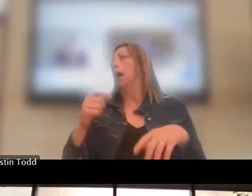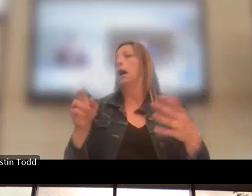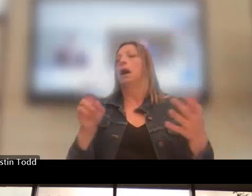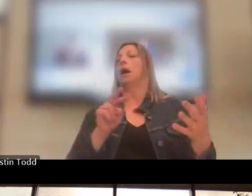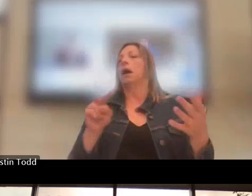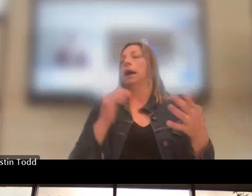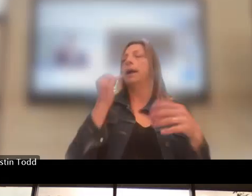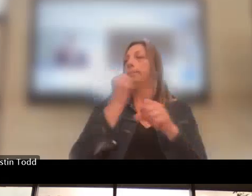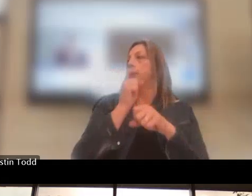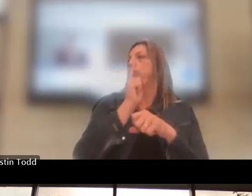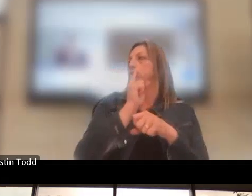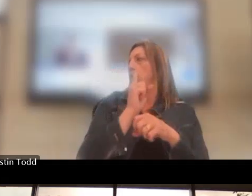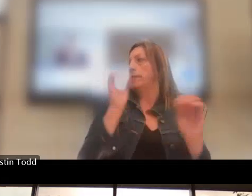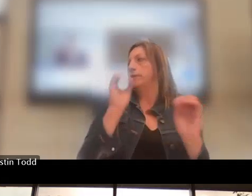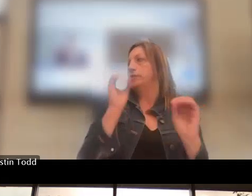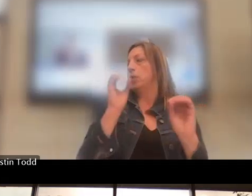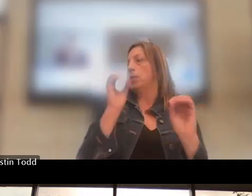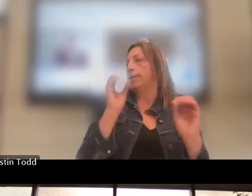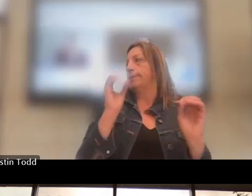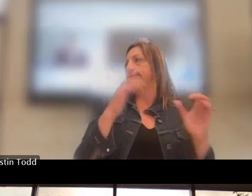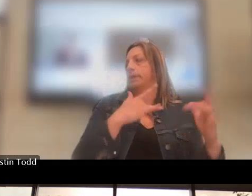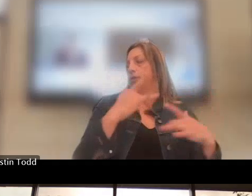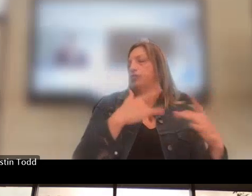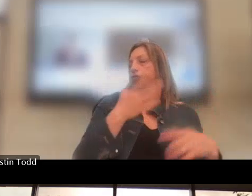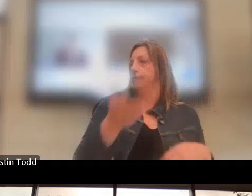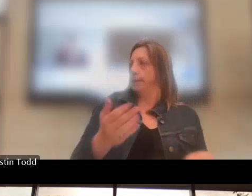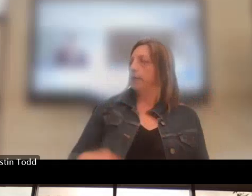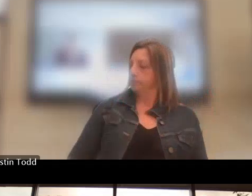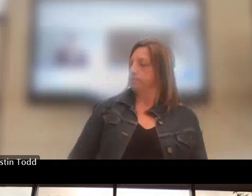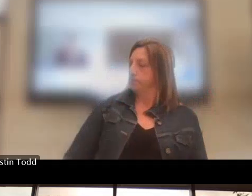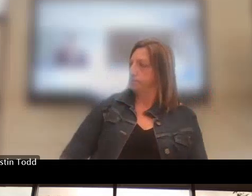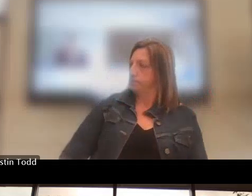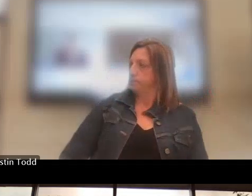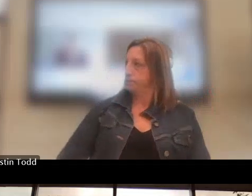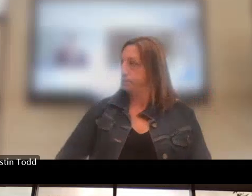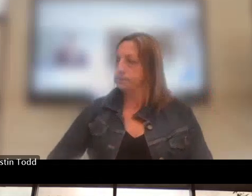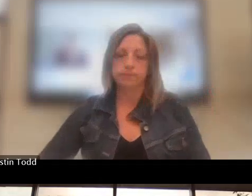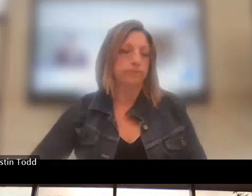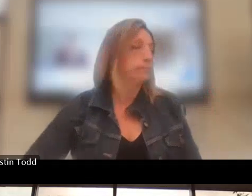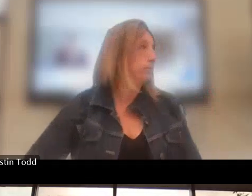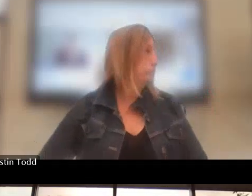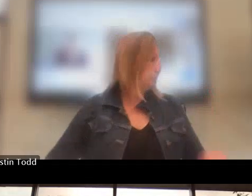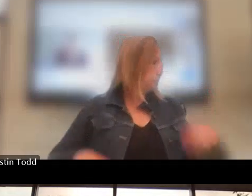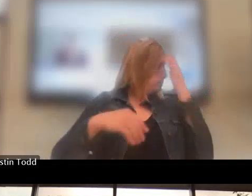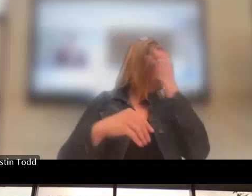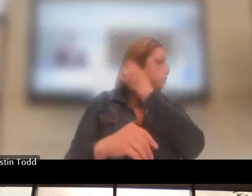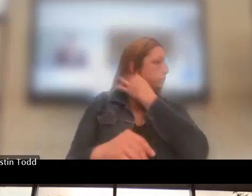think, we're expecting and can double check, making sure if there's any concerns.